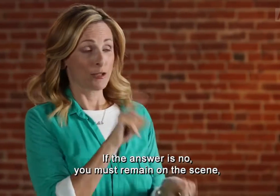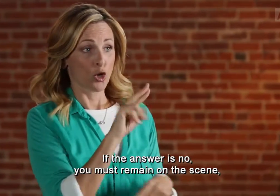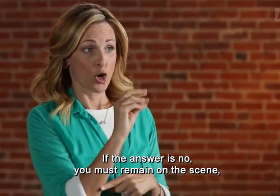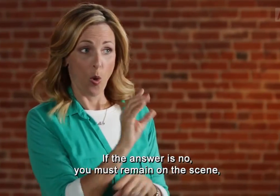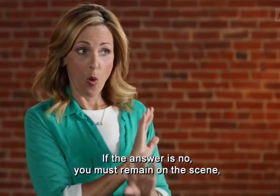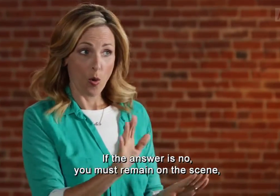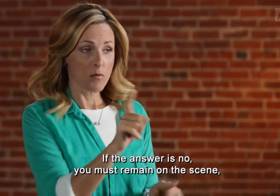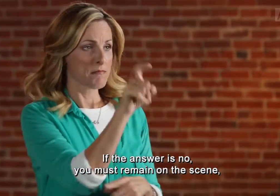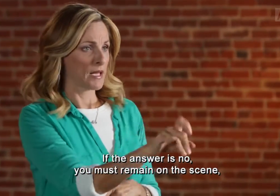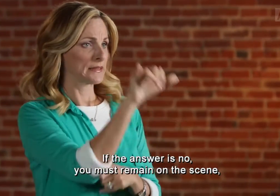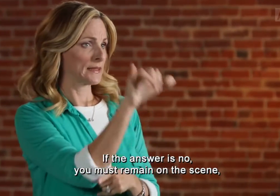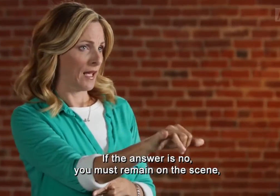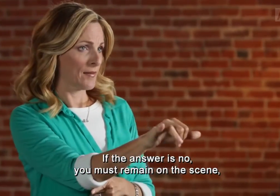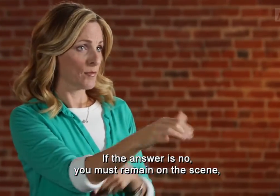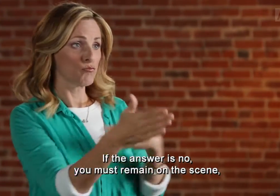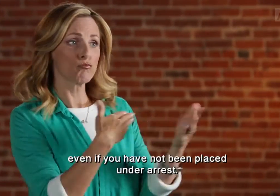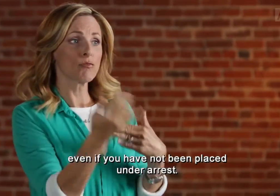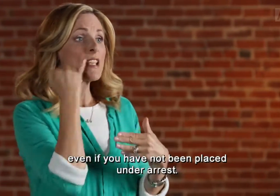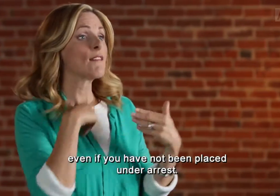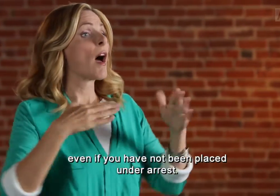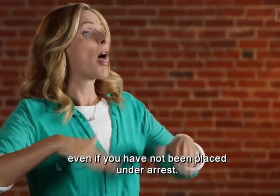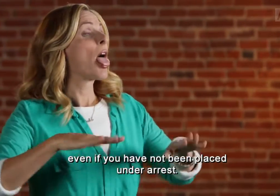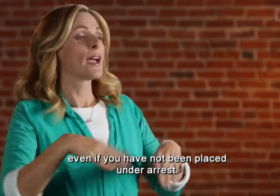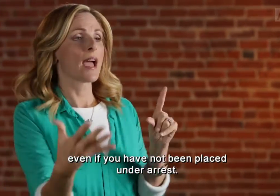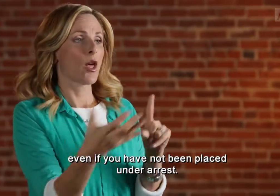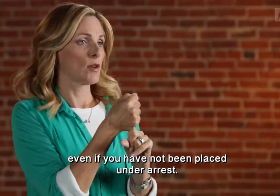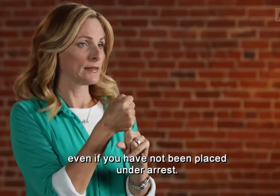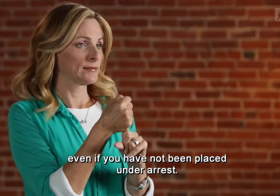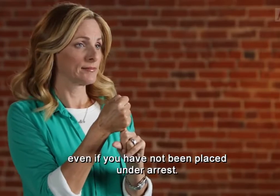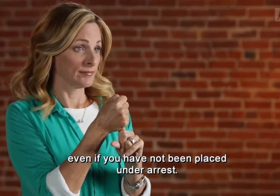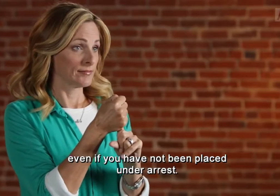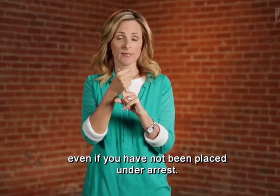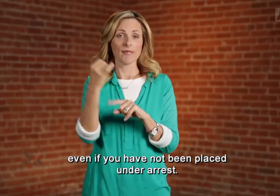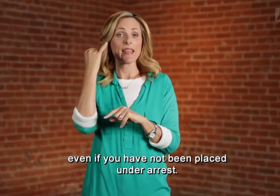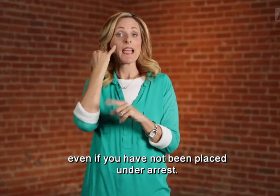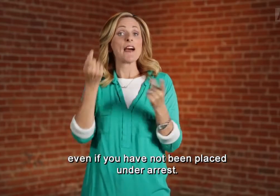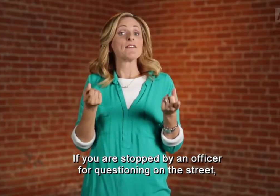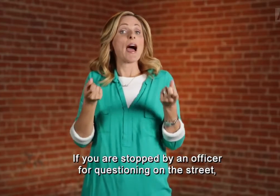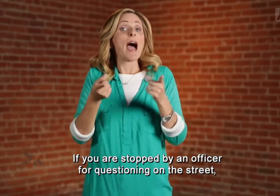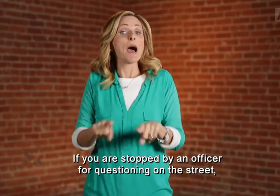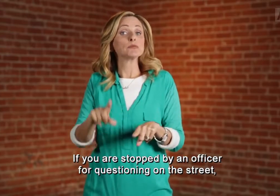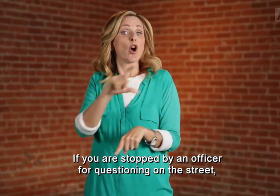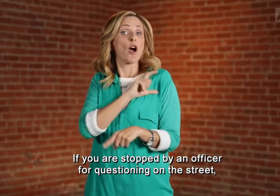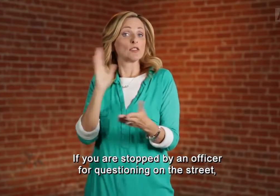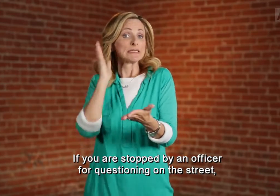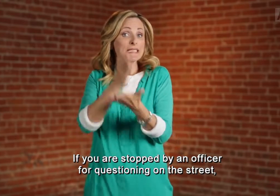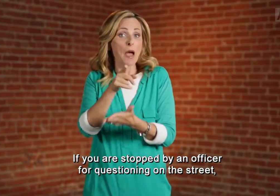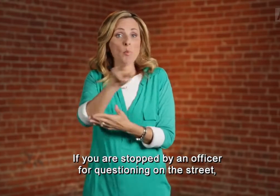answer is no, you must remain on the scene even if you have not been placed under arrest. If you are stopped by an officer